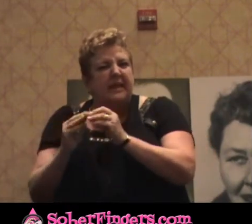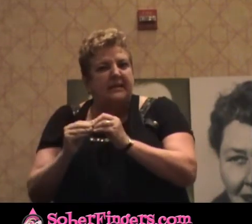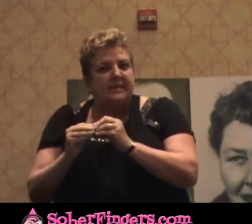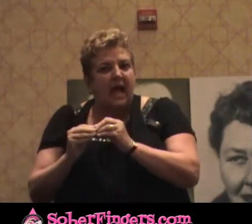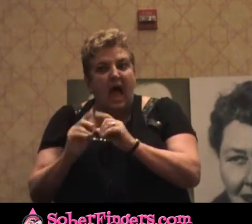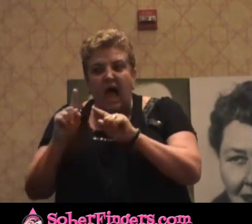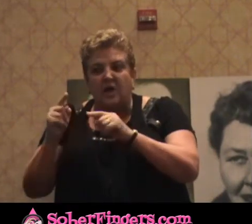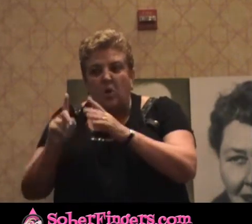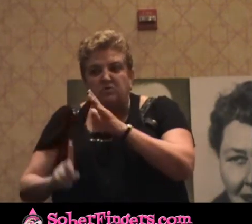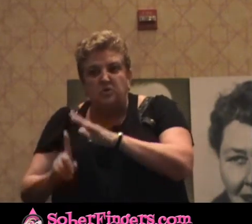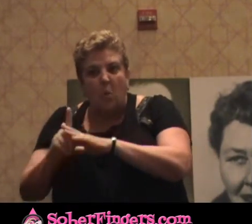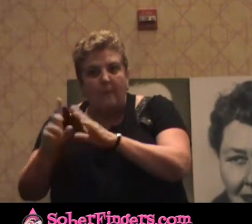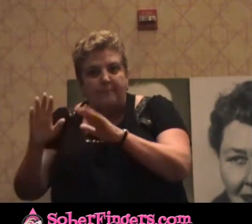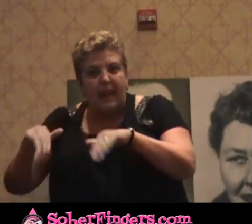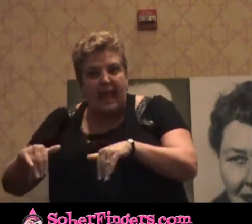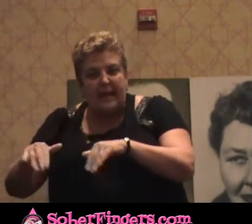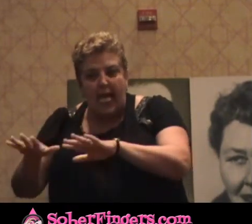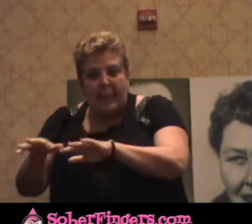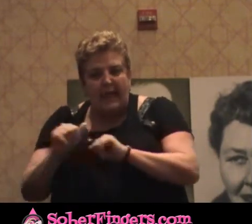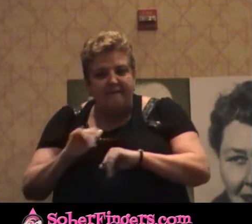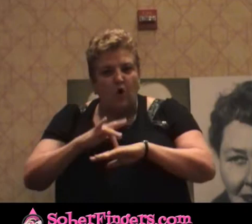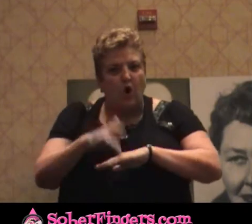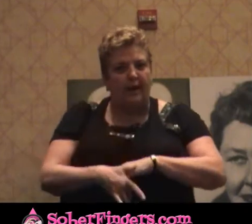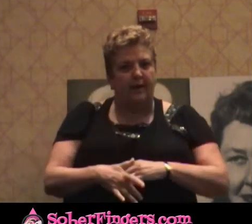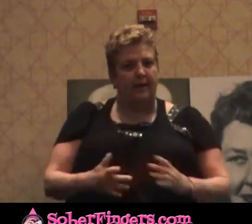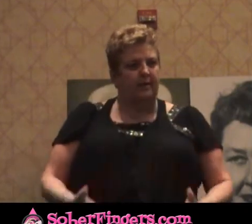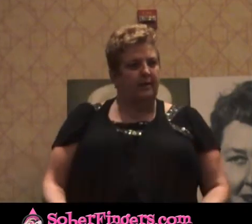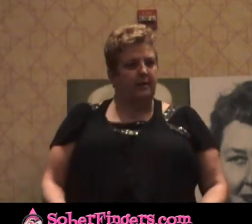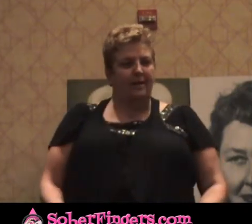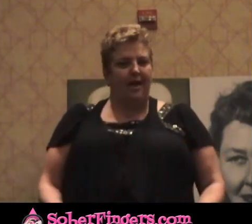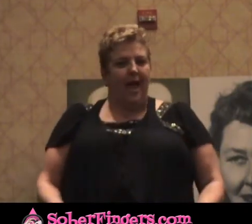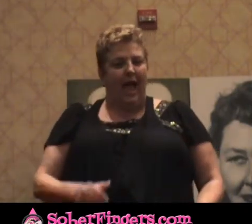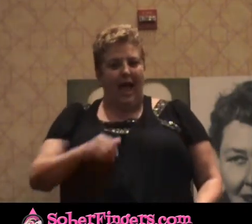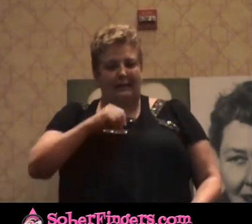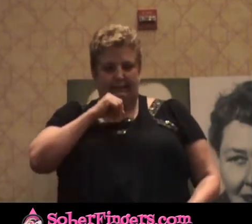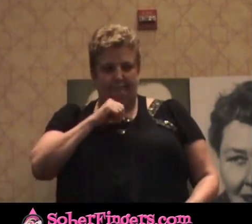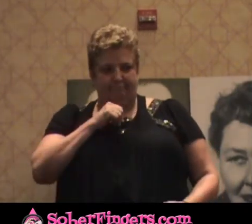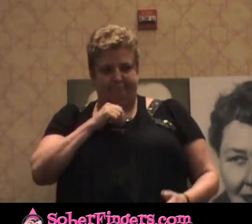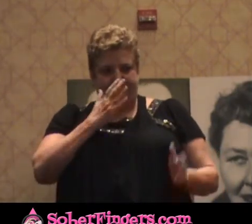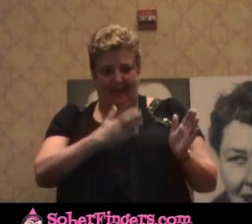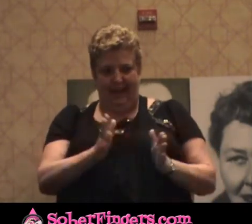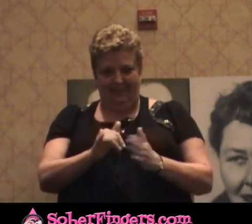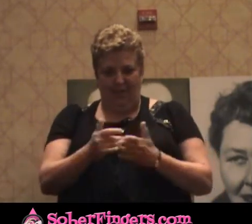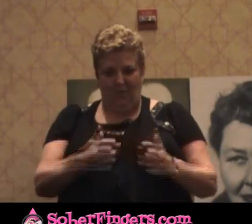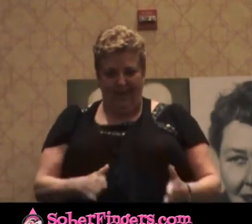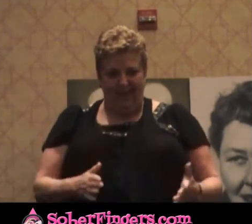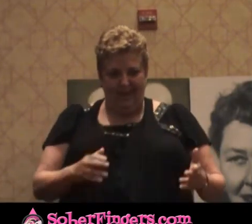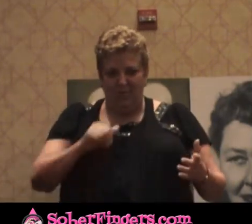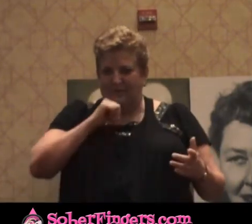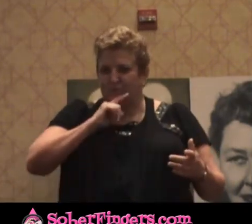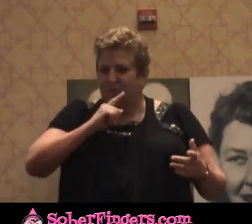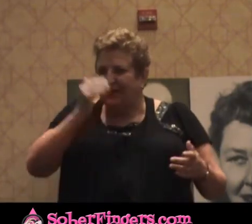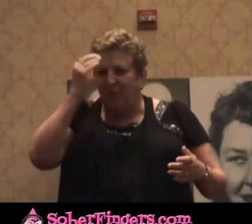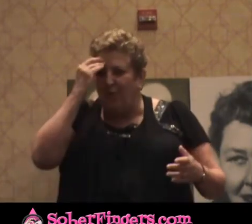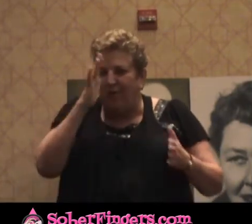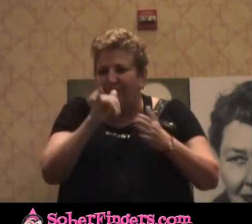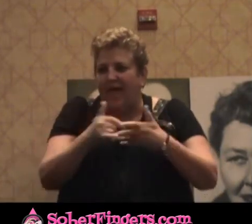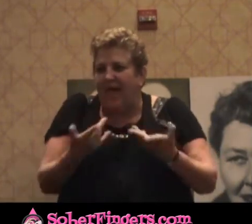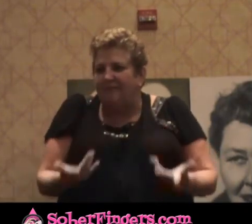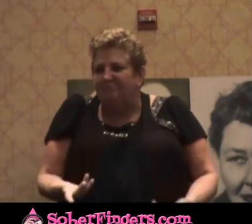early. It wasn't anything I did consciously. It wasn't something that I was completely aware of or even made note of. Isn't